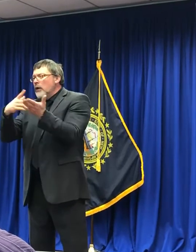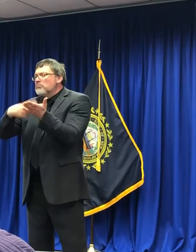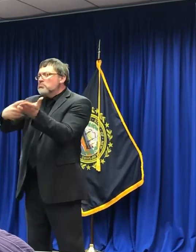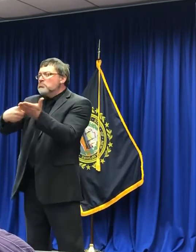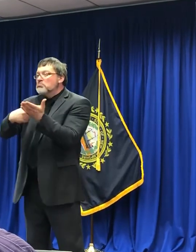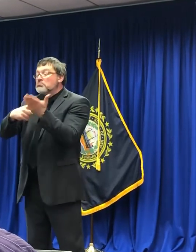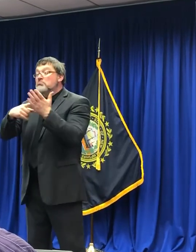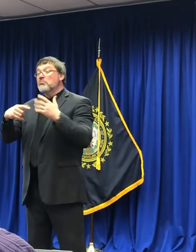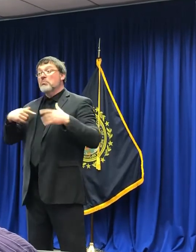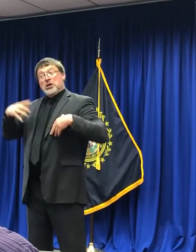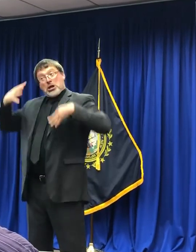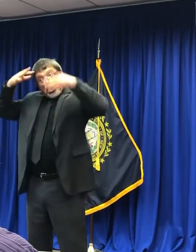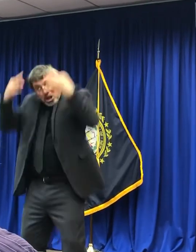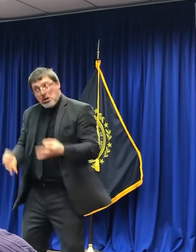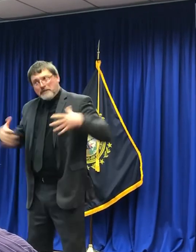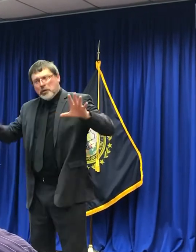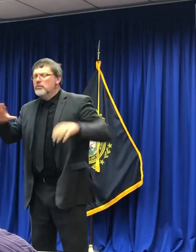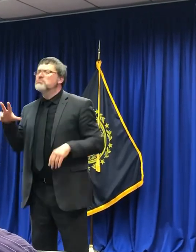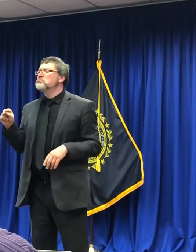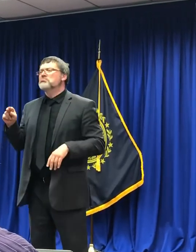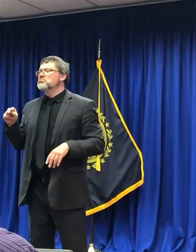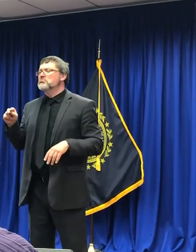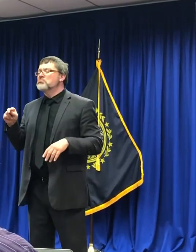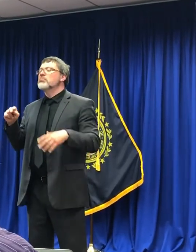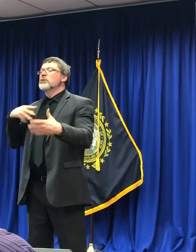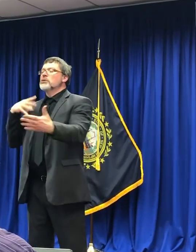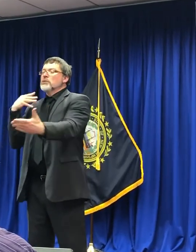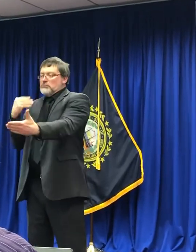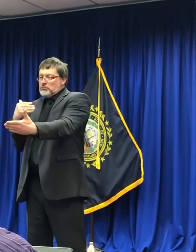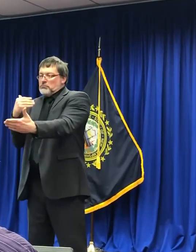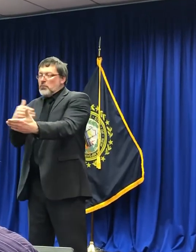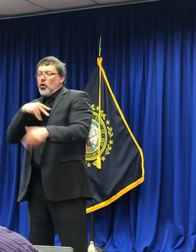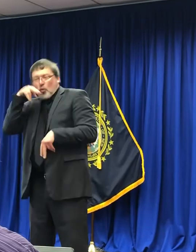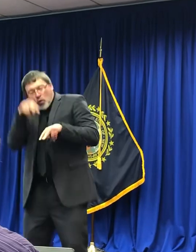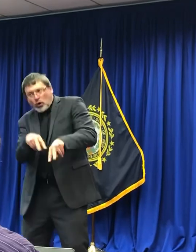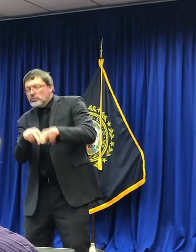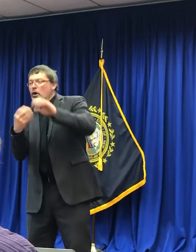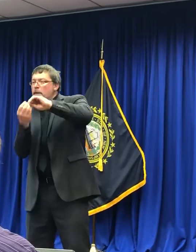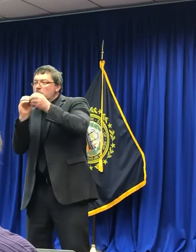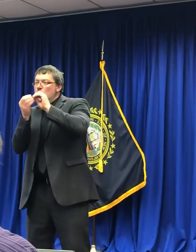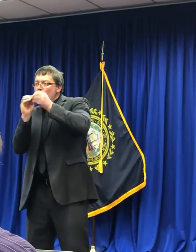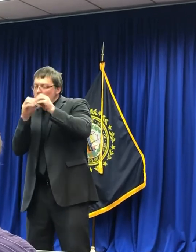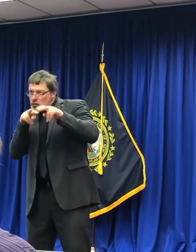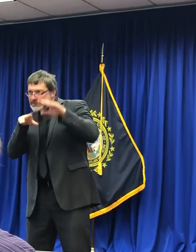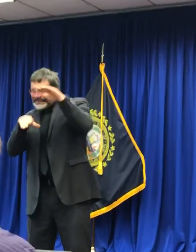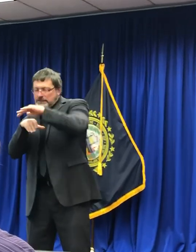We'll try to string it out as long as we possibly can. And hopefully we have some good data that supports some of the new models that we might enter into.